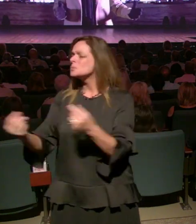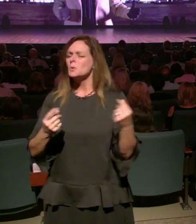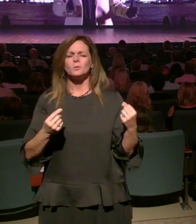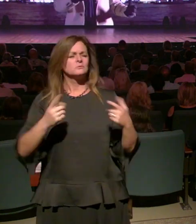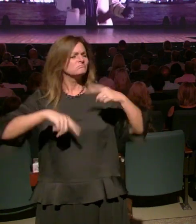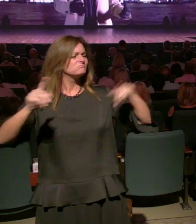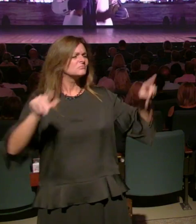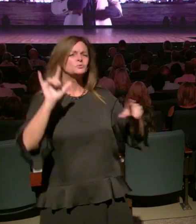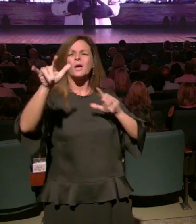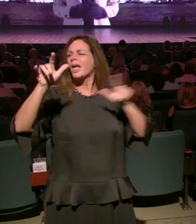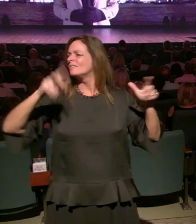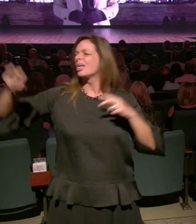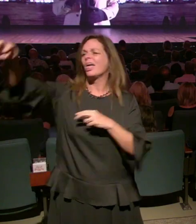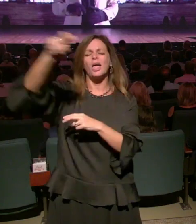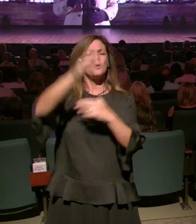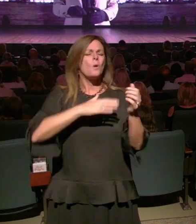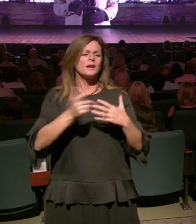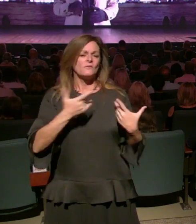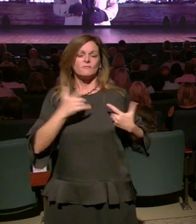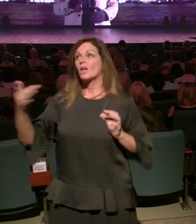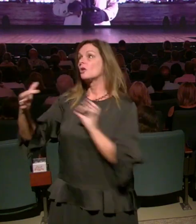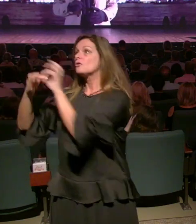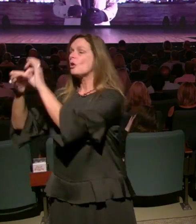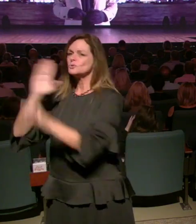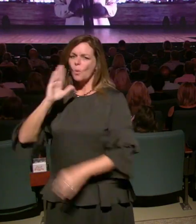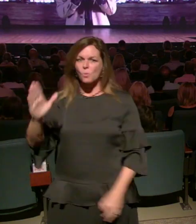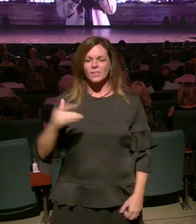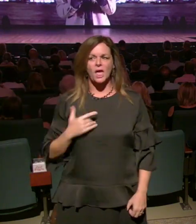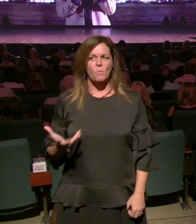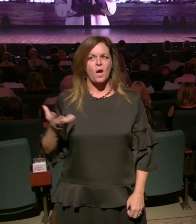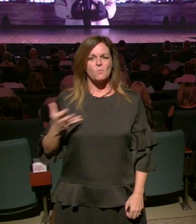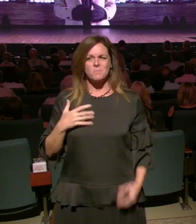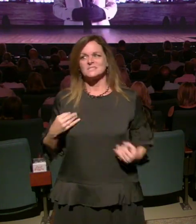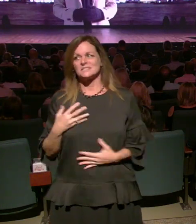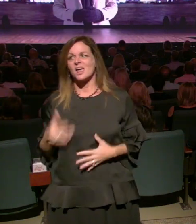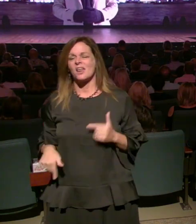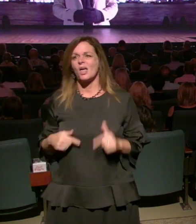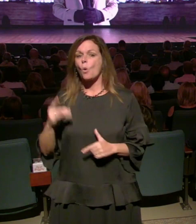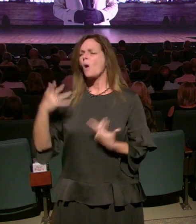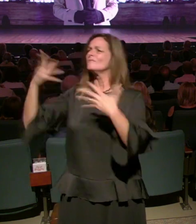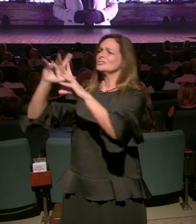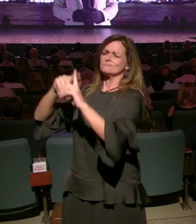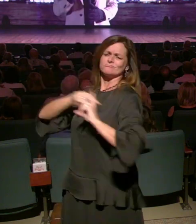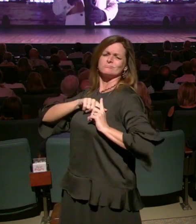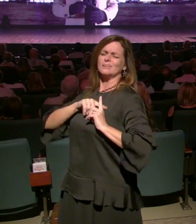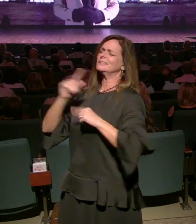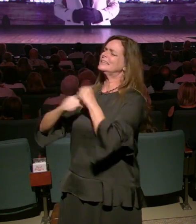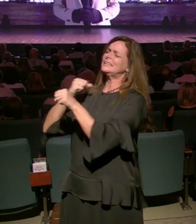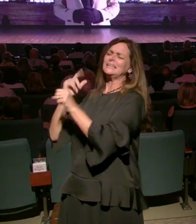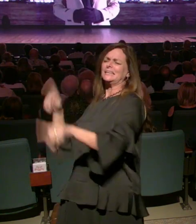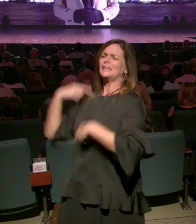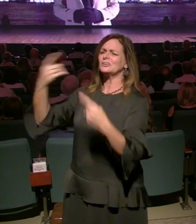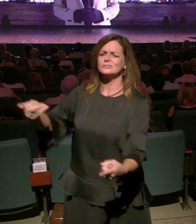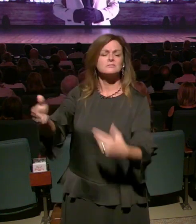spiritual journey, Jesus comes again to us at this Christmas to open our eyes up even more clearly to our Heavenly Father and His love for each